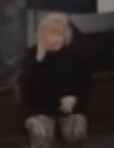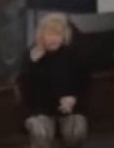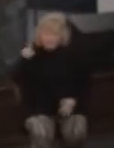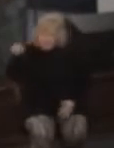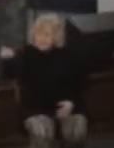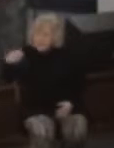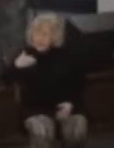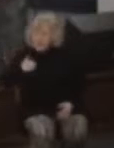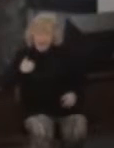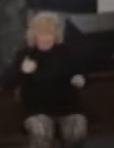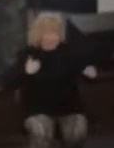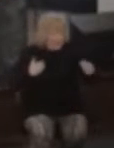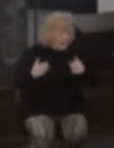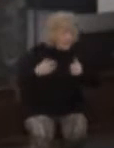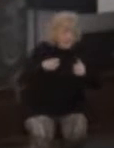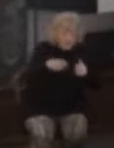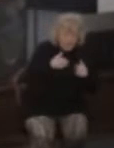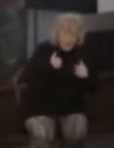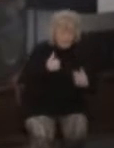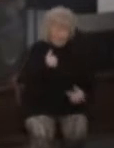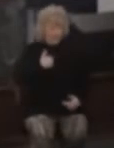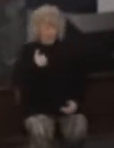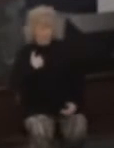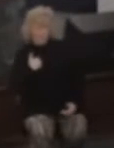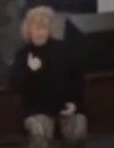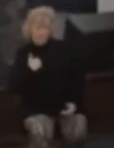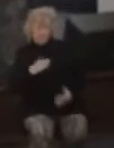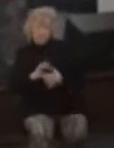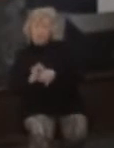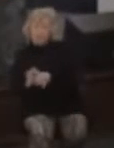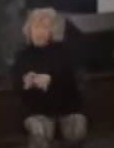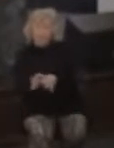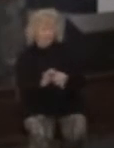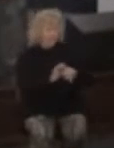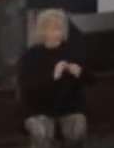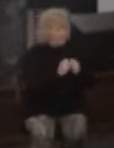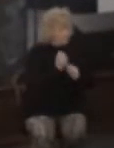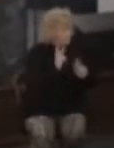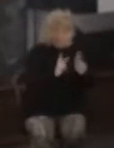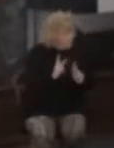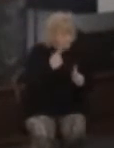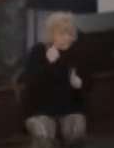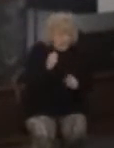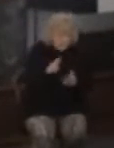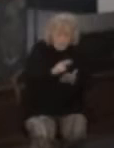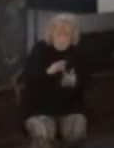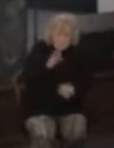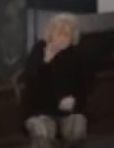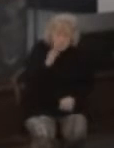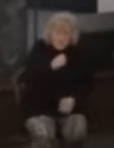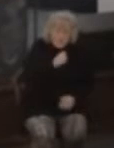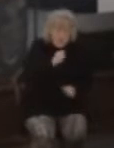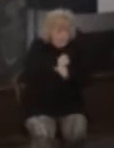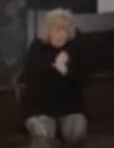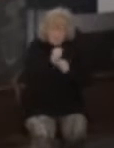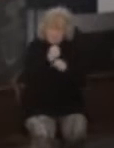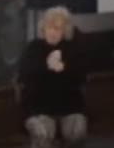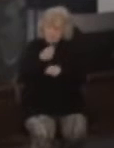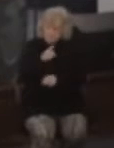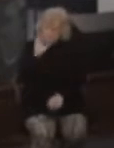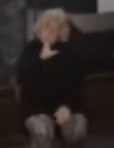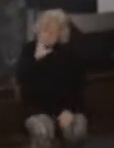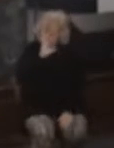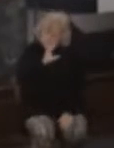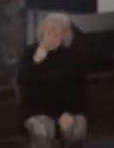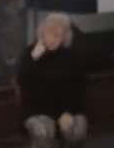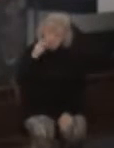believer. Jonathan and David became one in spirit, and Jonathan loved David as himself. Love makes you seek unity with